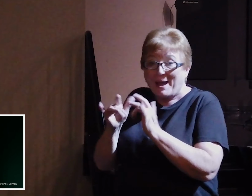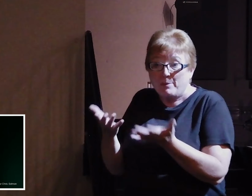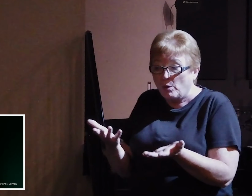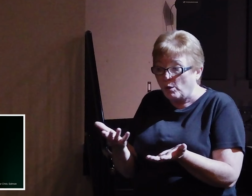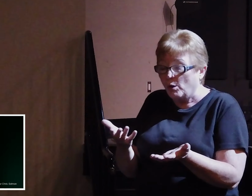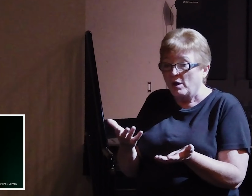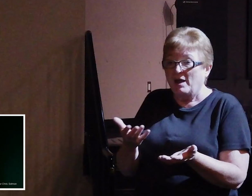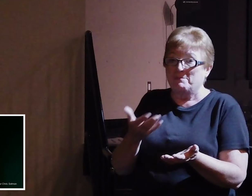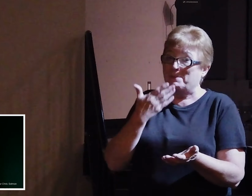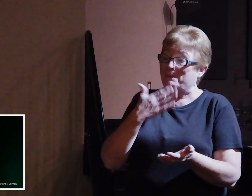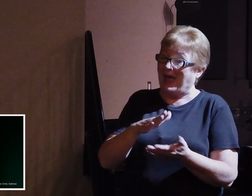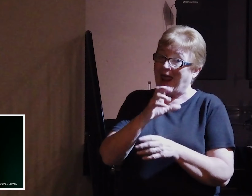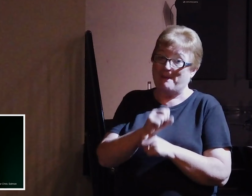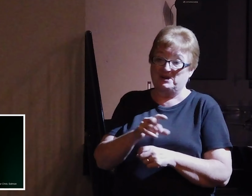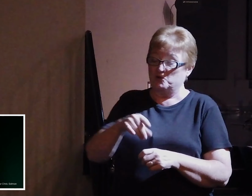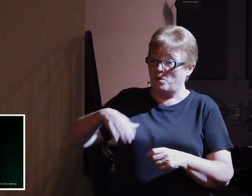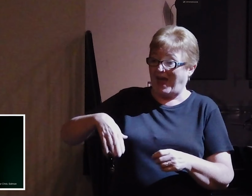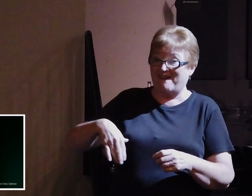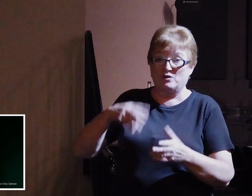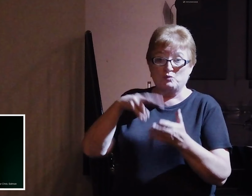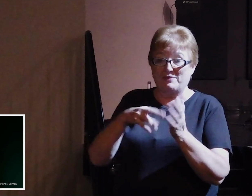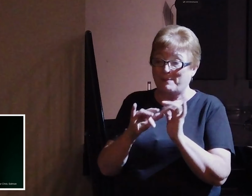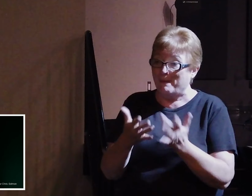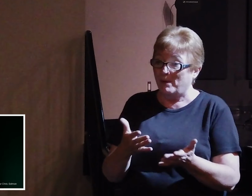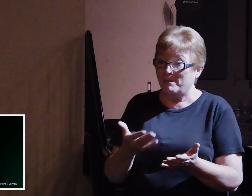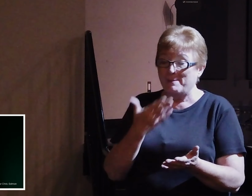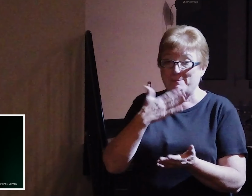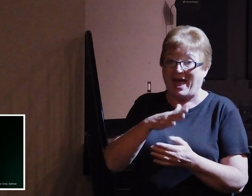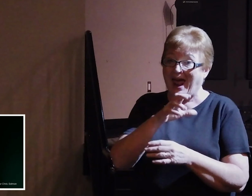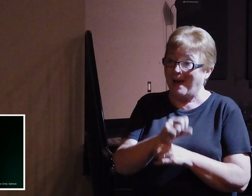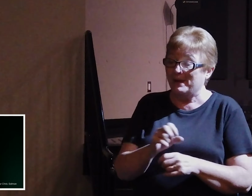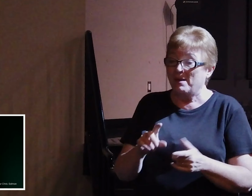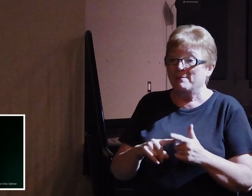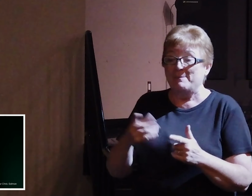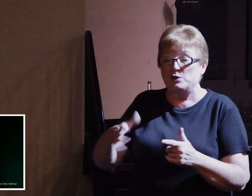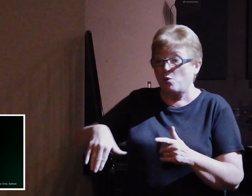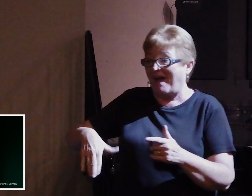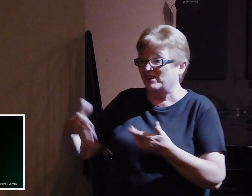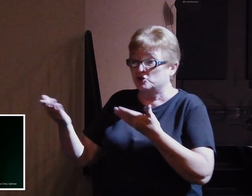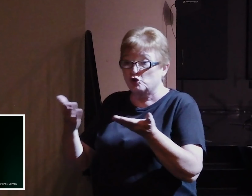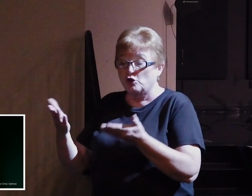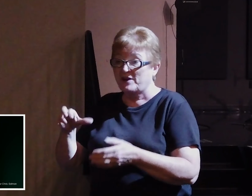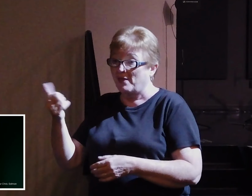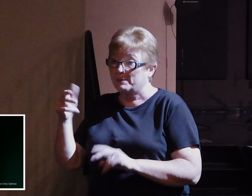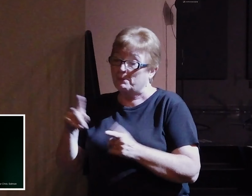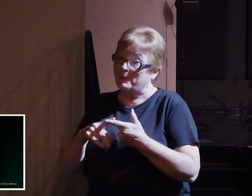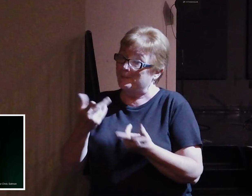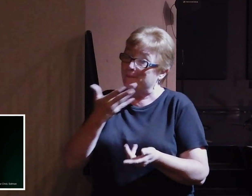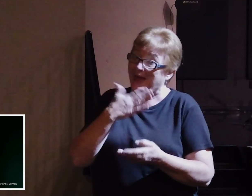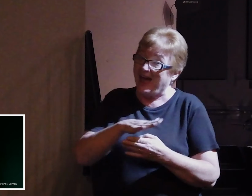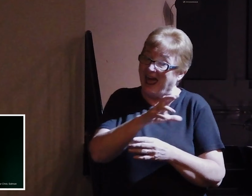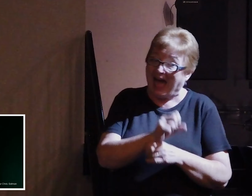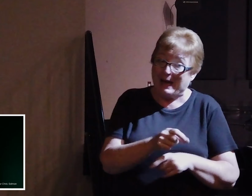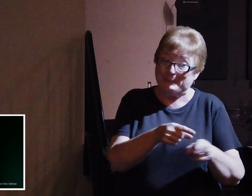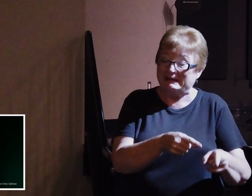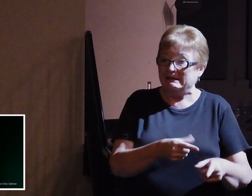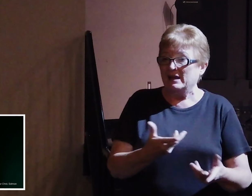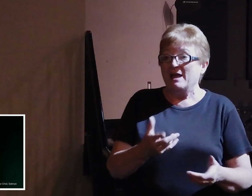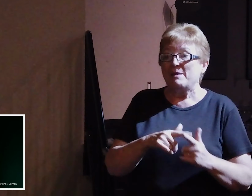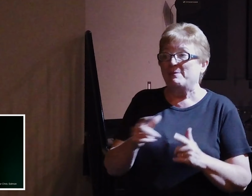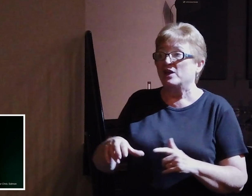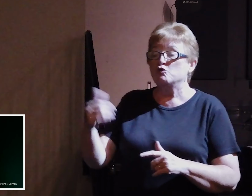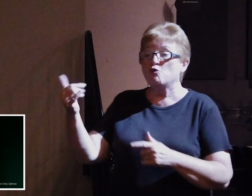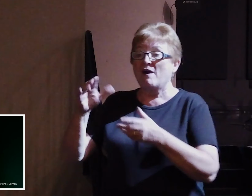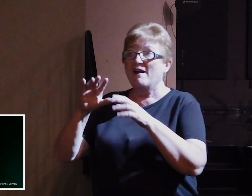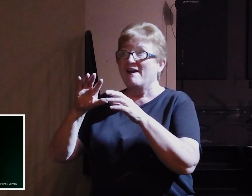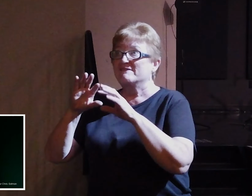withdrawn and stopped thinking about serving others. Perhaps a family member or a former friend who has lashed out at you in the last